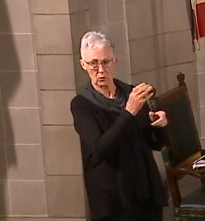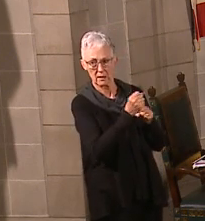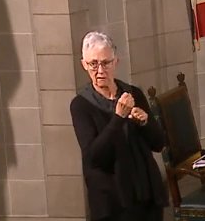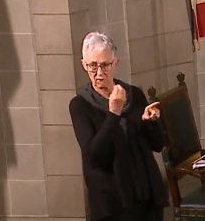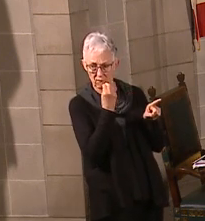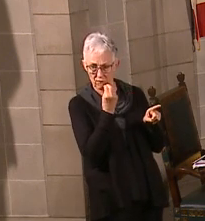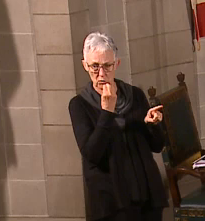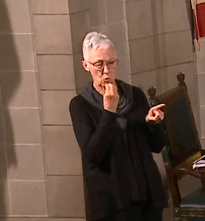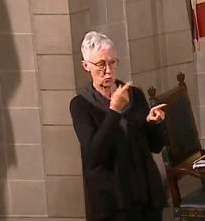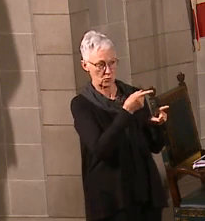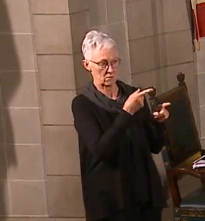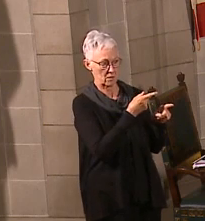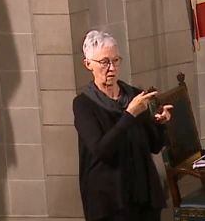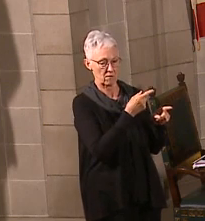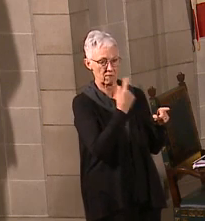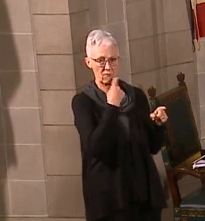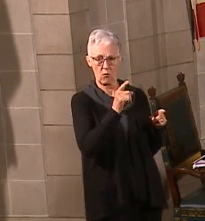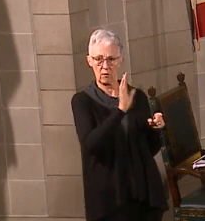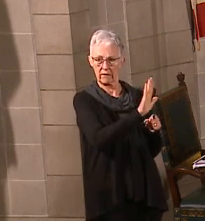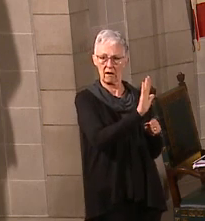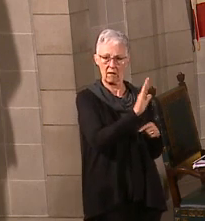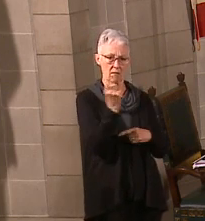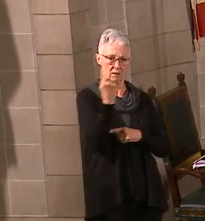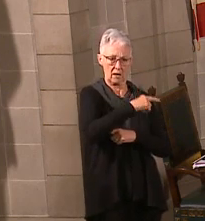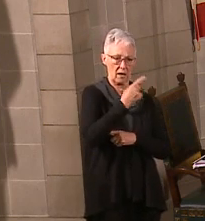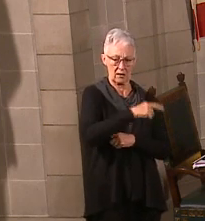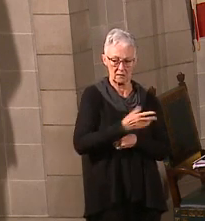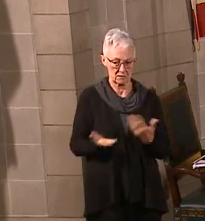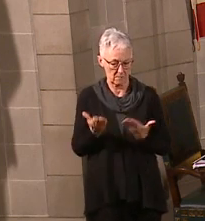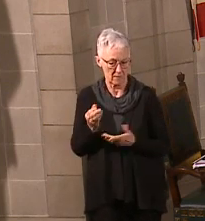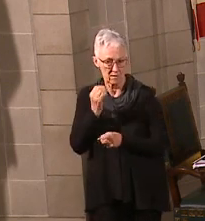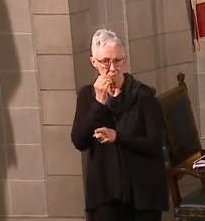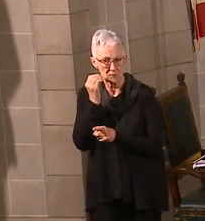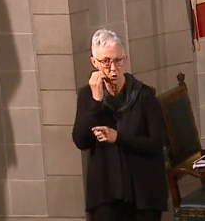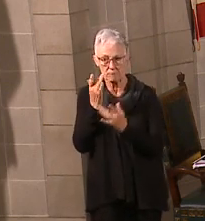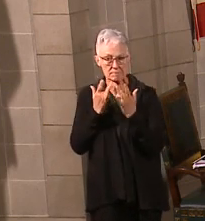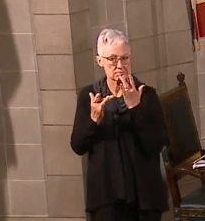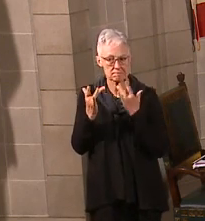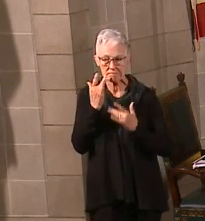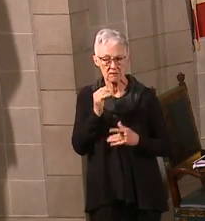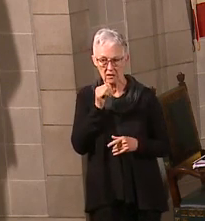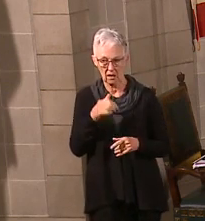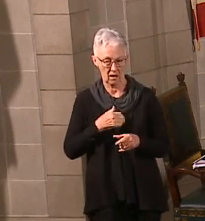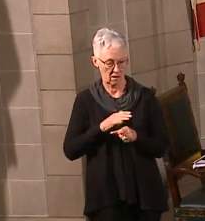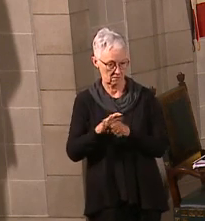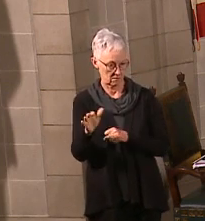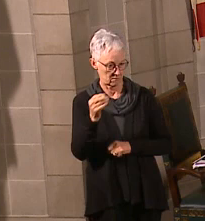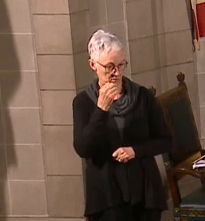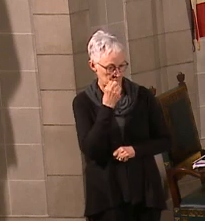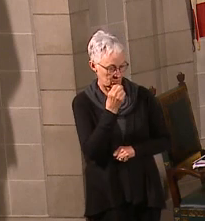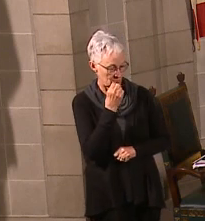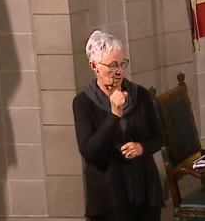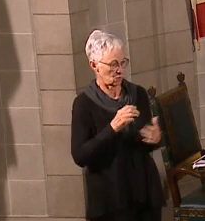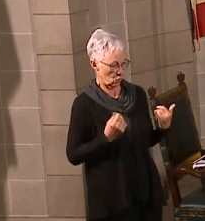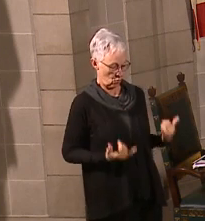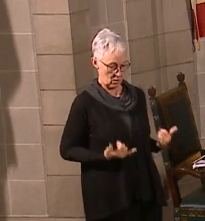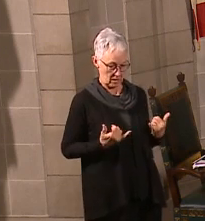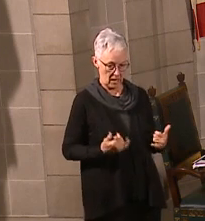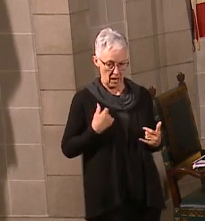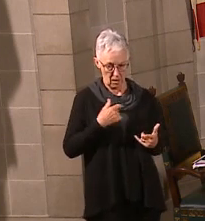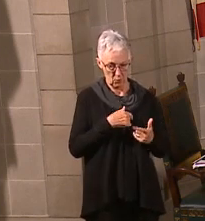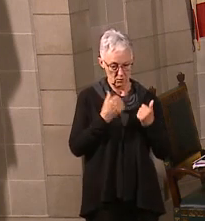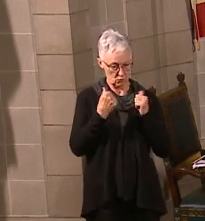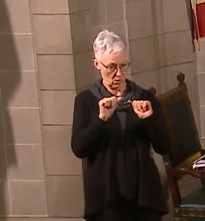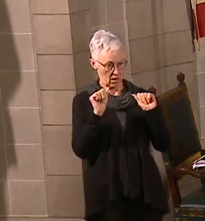appreciative of the governor's wife, Suzanne Shore, has been part of conversations about regionally how do we help structure a recovery and